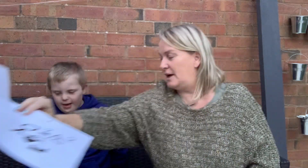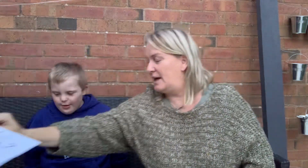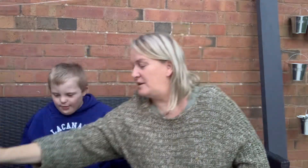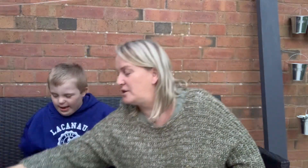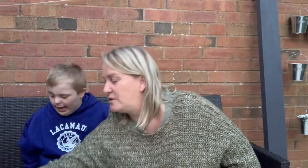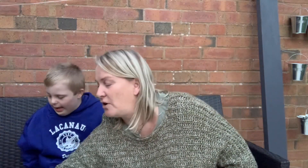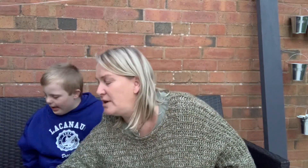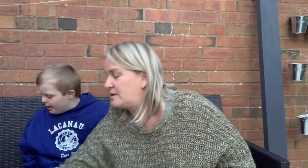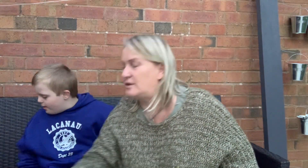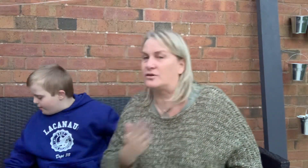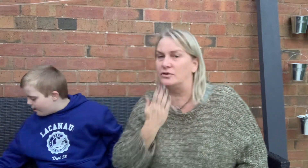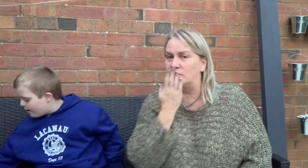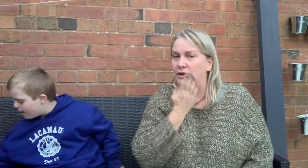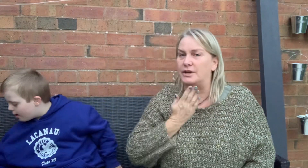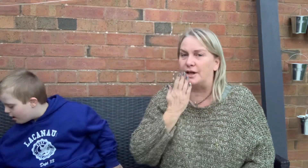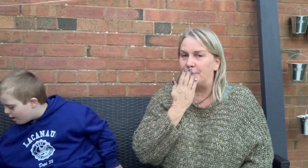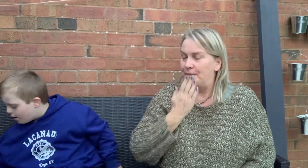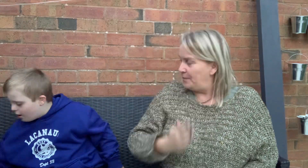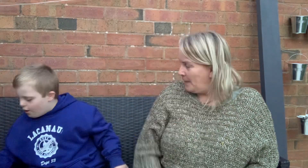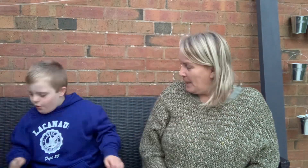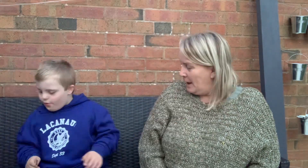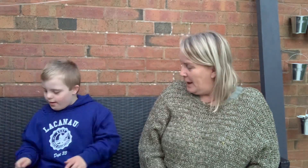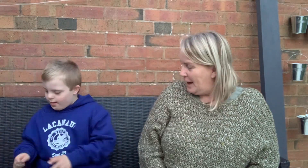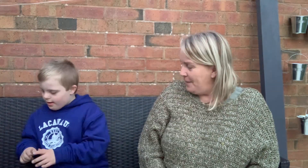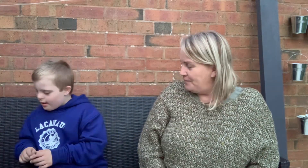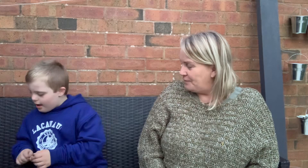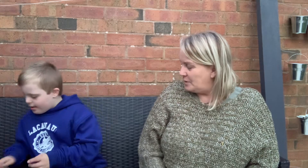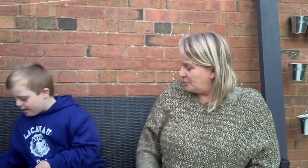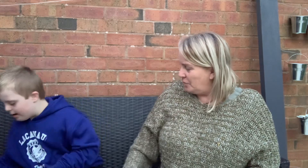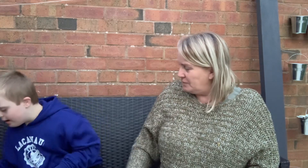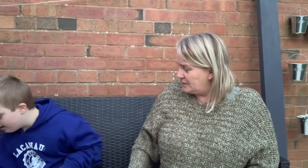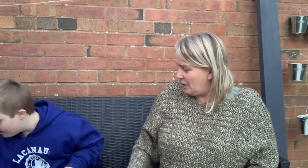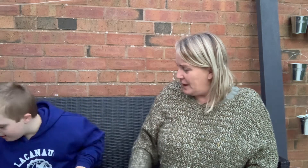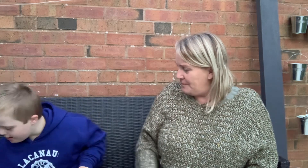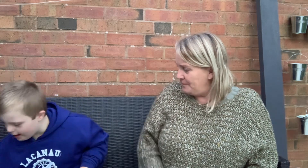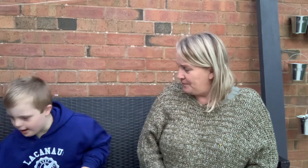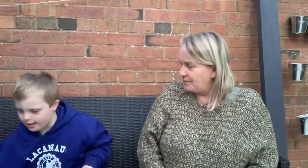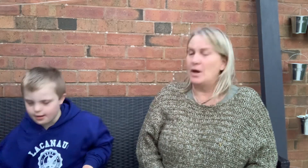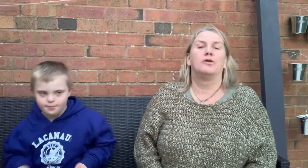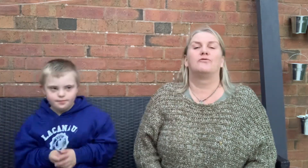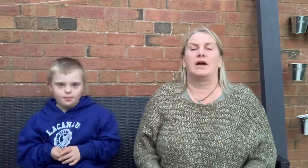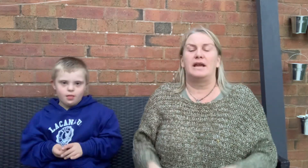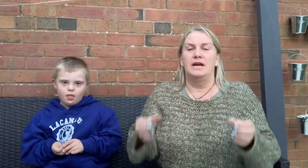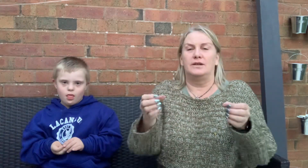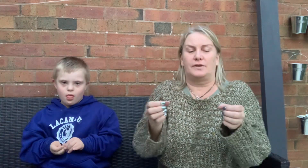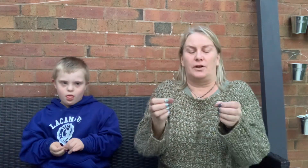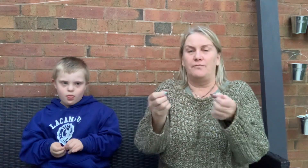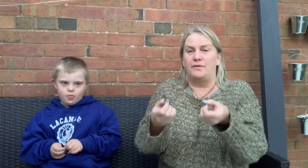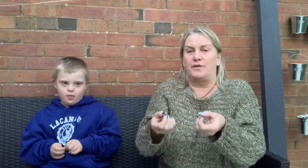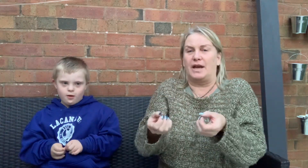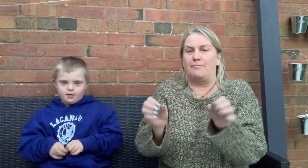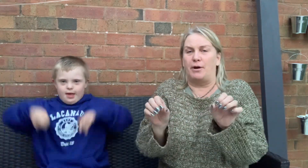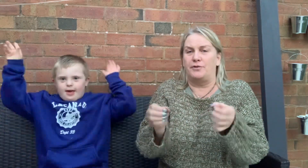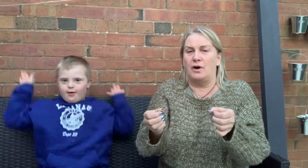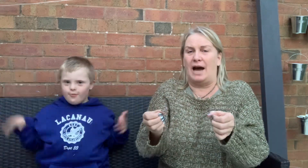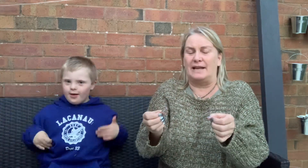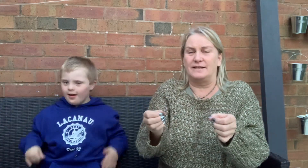Science. Wow, you do science at school, don't you? Yeah? Should we show them the sign? Yeah. Right, so if you get both your hands as